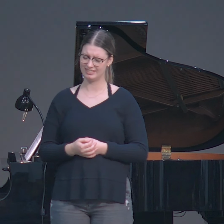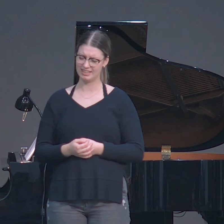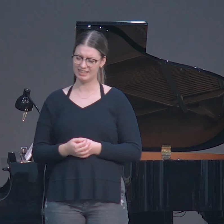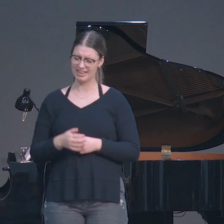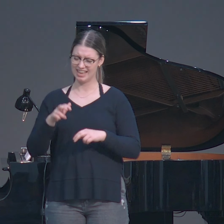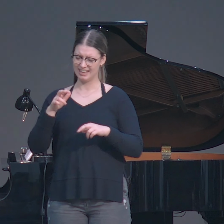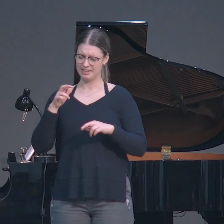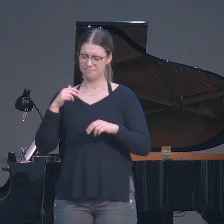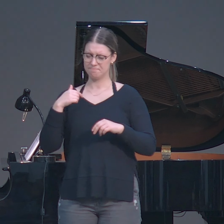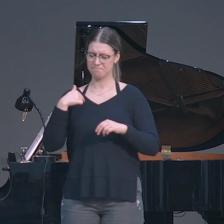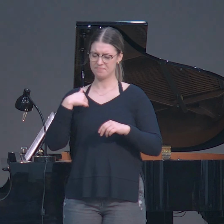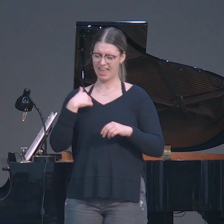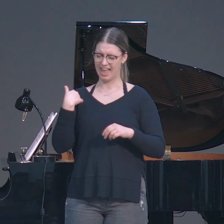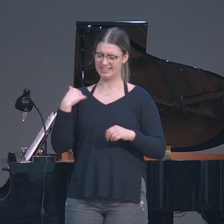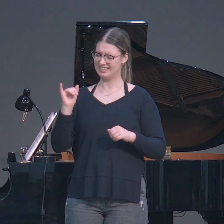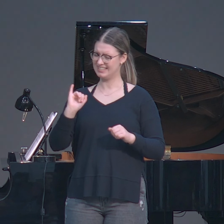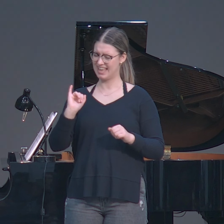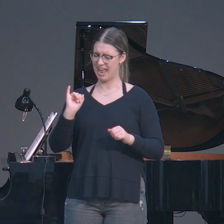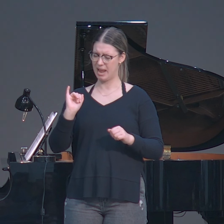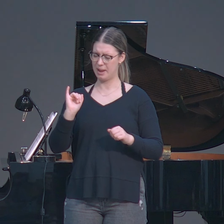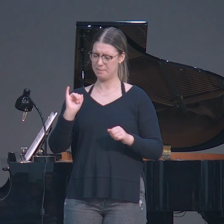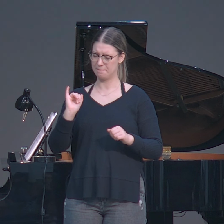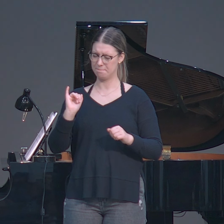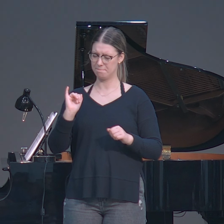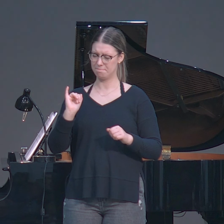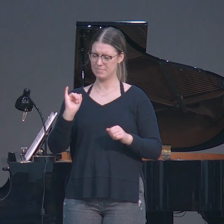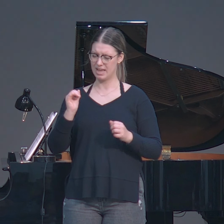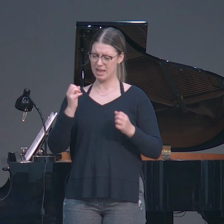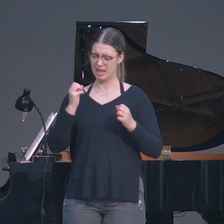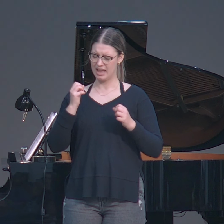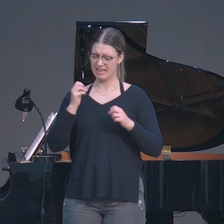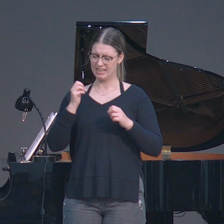in a different place, but with several of these same people,